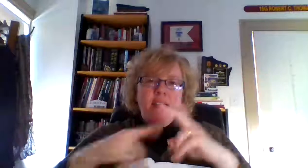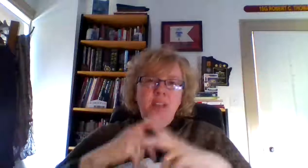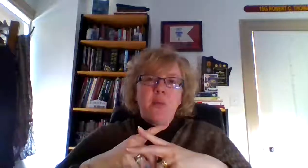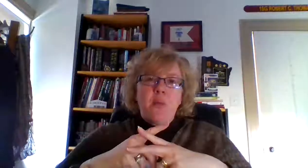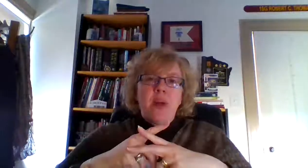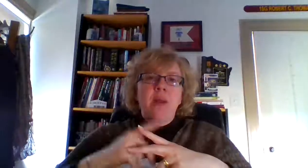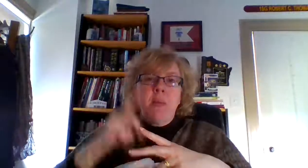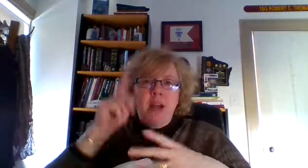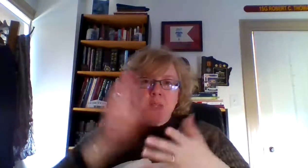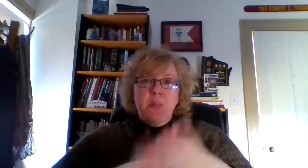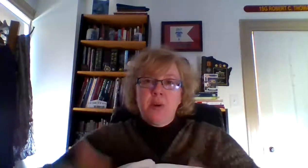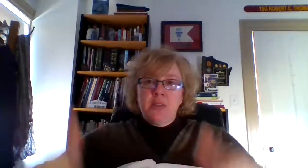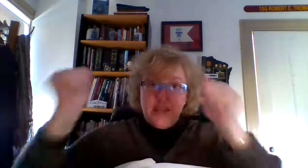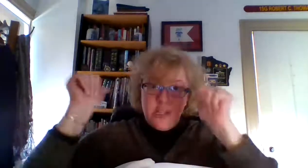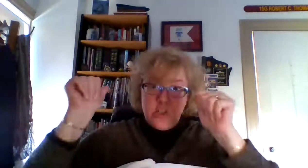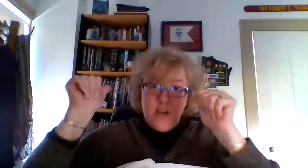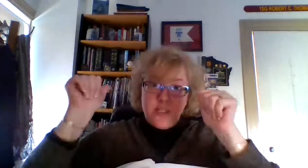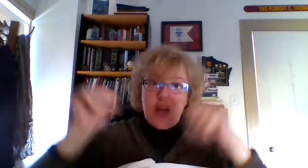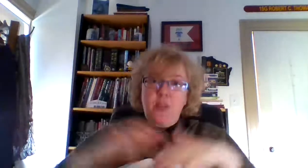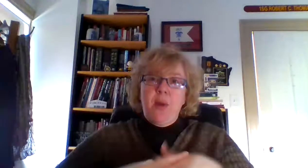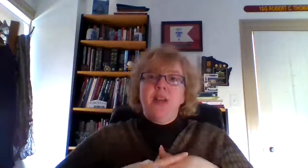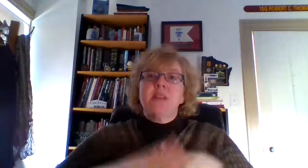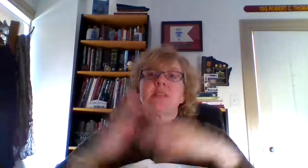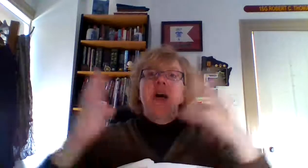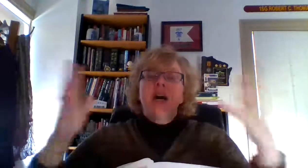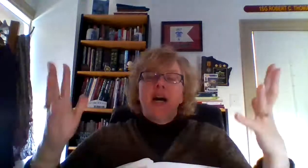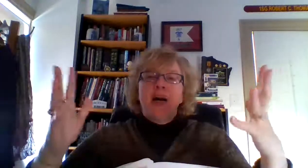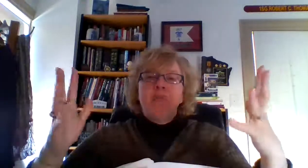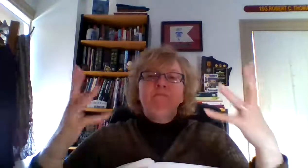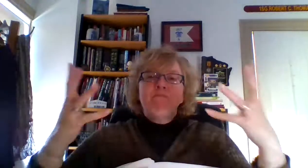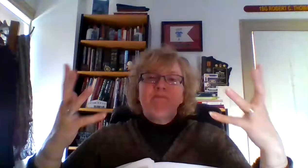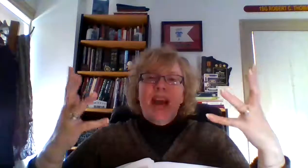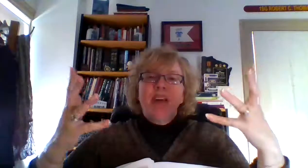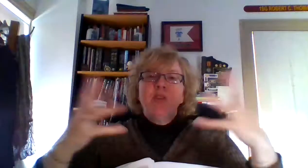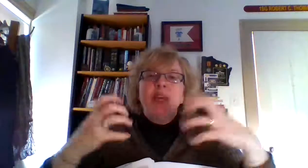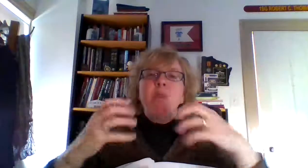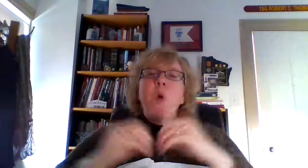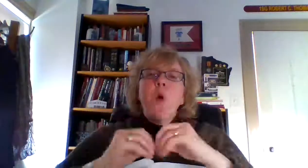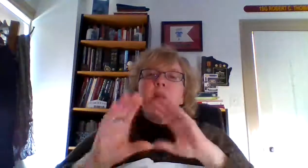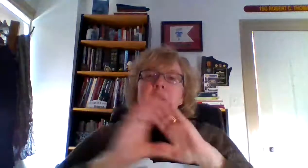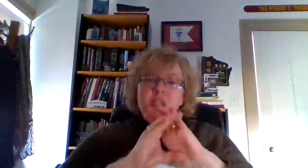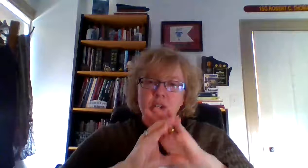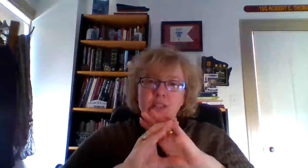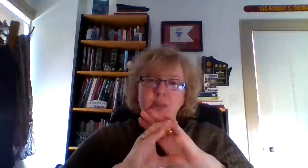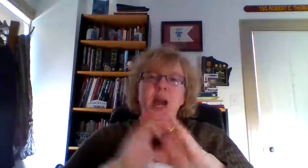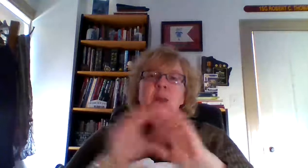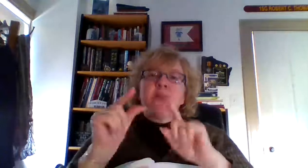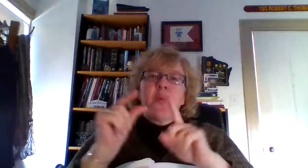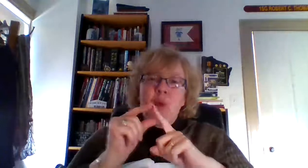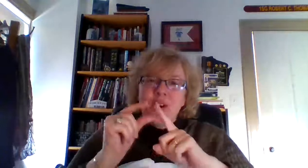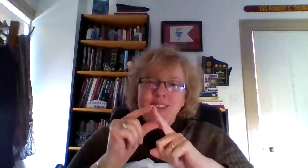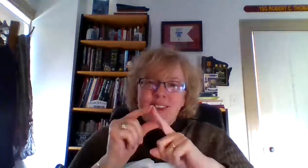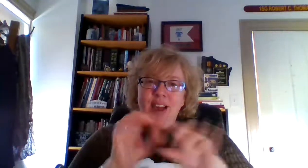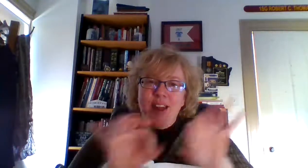like when my husband put like these shelves together behind us. Yeah, you need more than pictures. Sometimes words are kind of